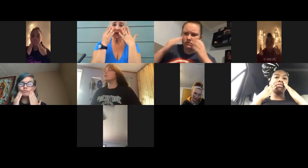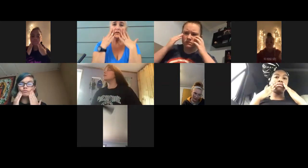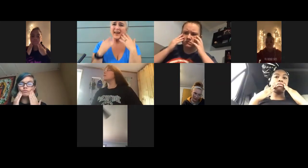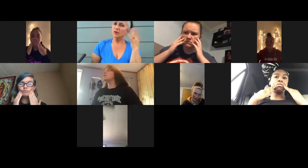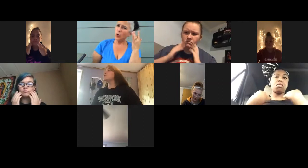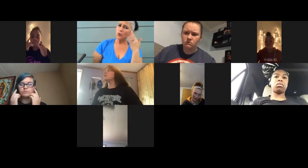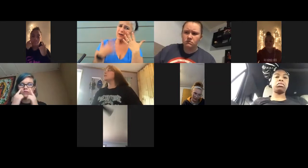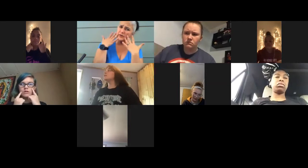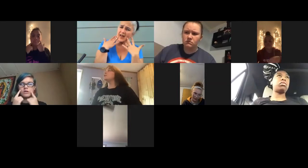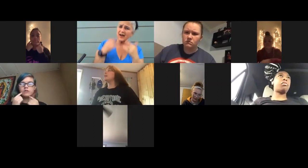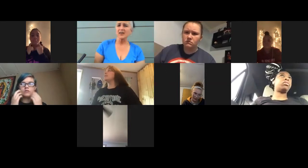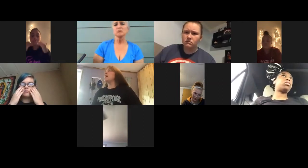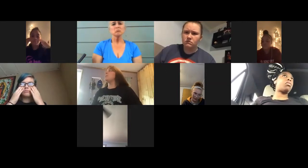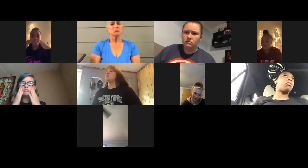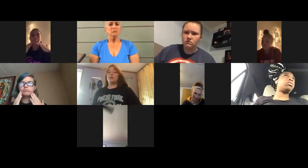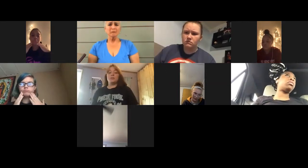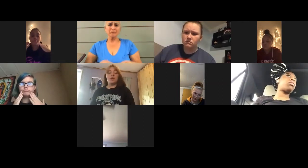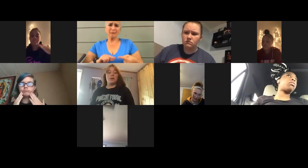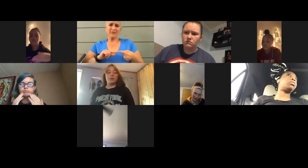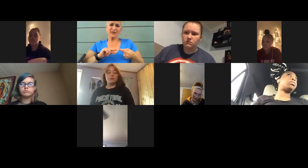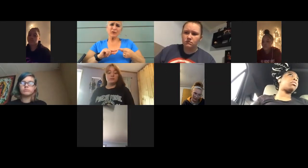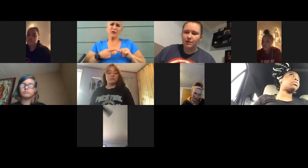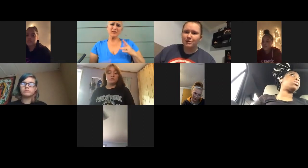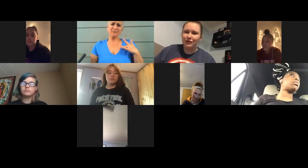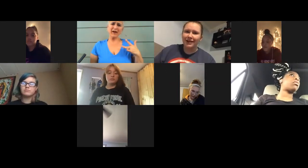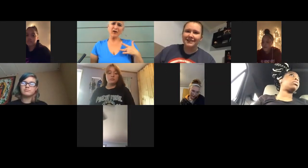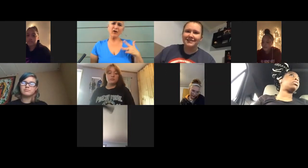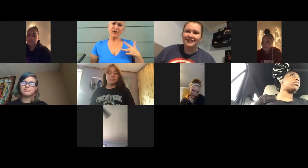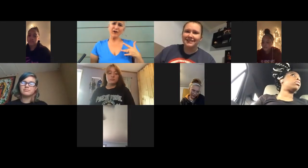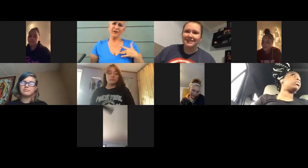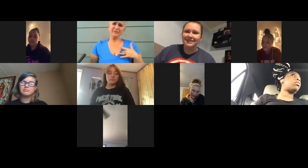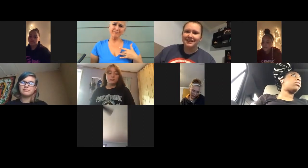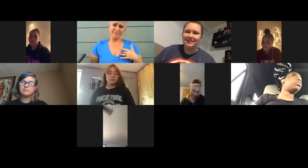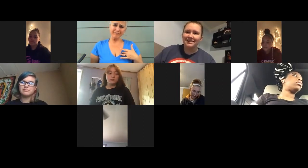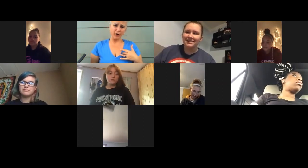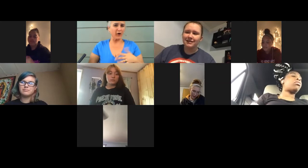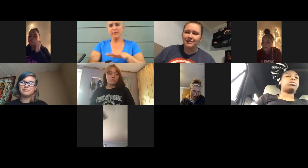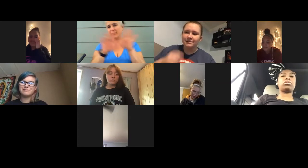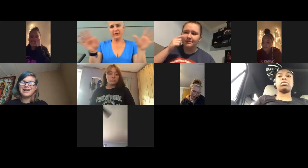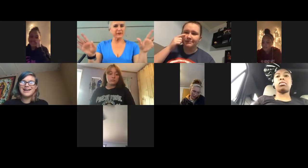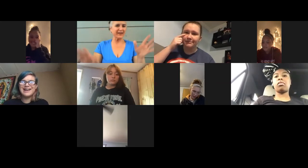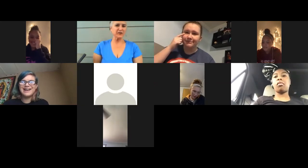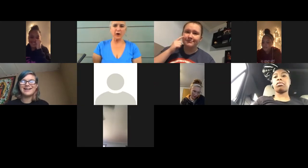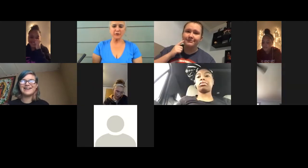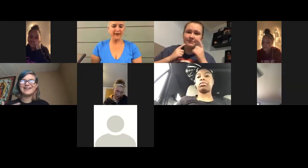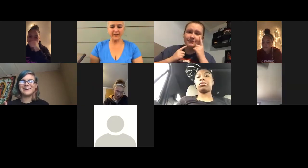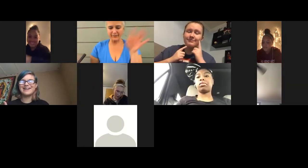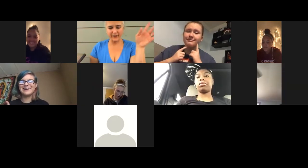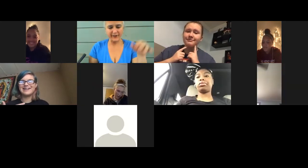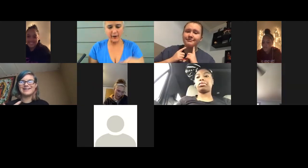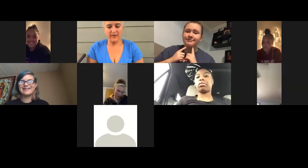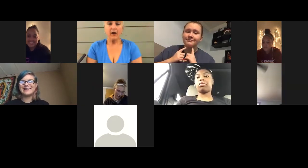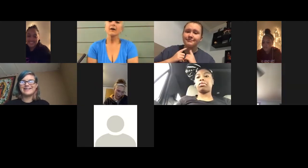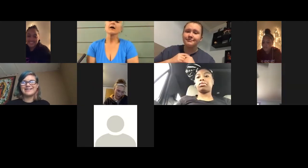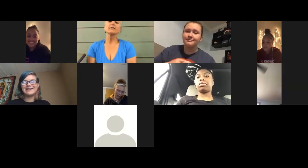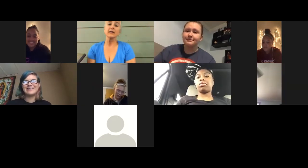Cry. Sad. Why are you sad? It hurts in my heart. For all the people that you've got to talk through breakups,